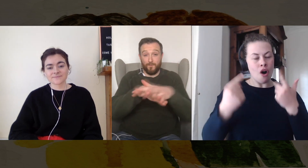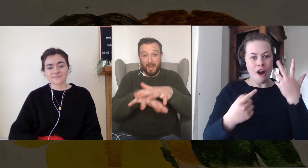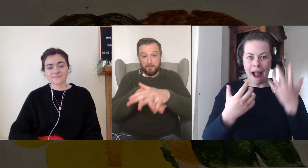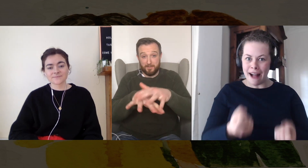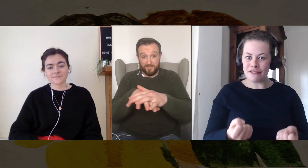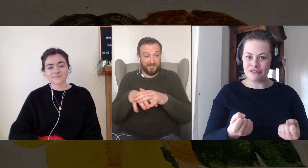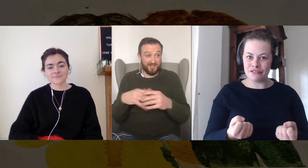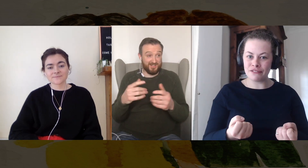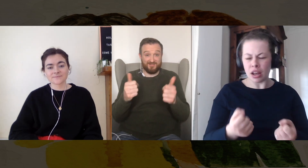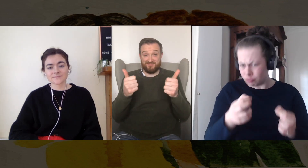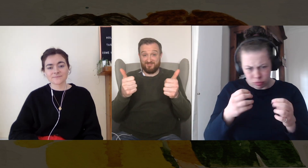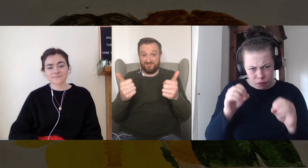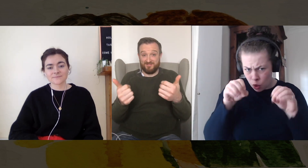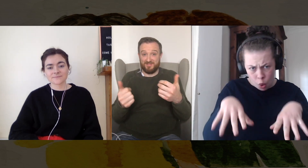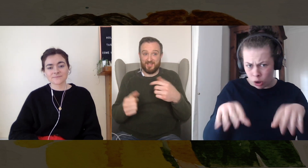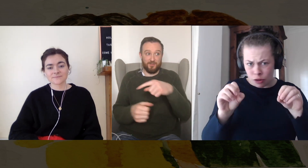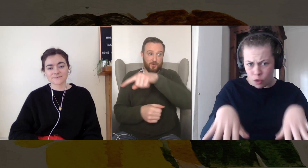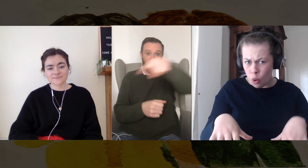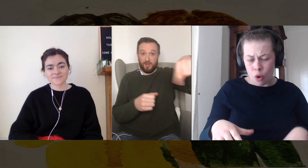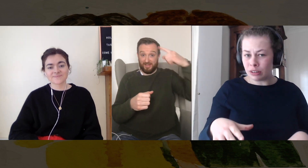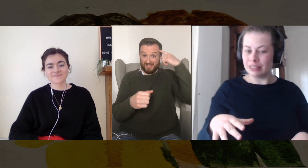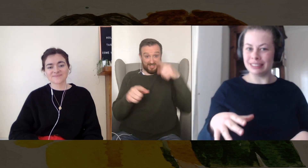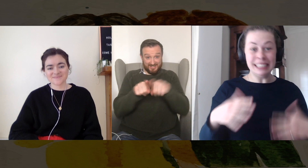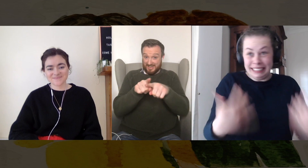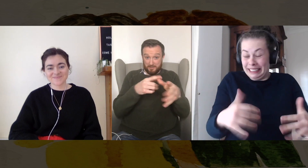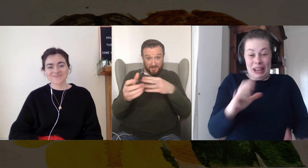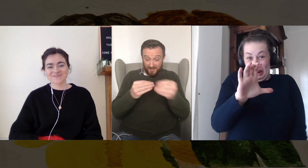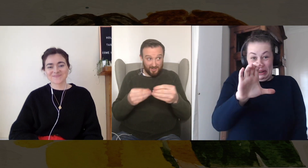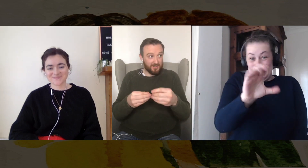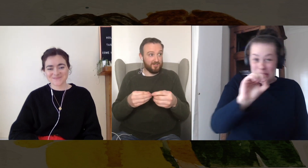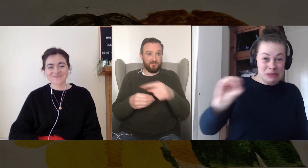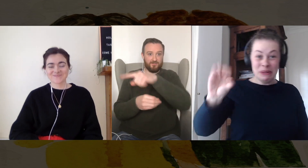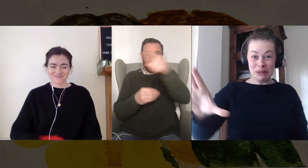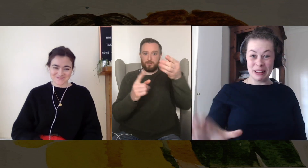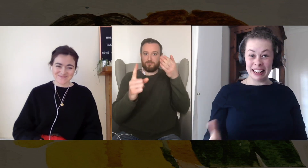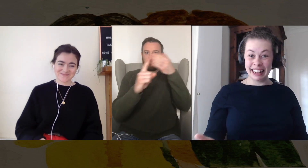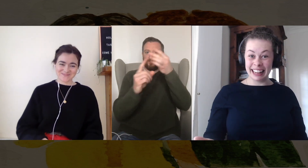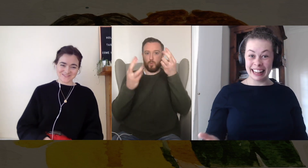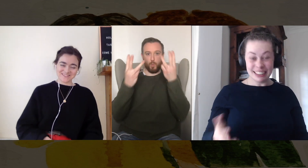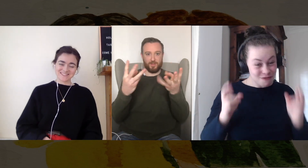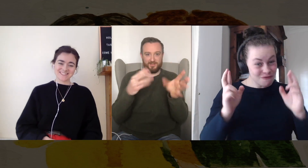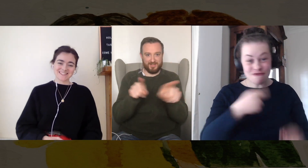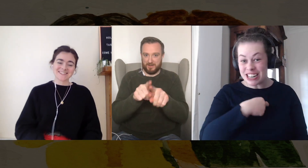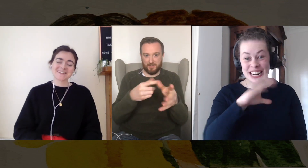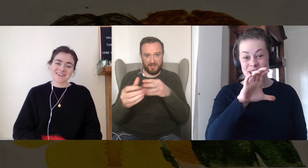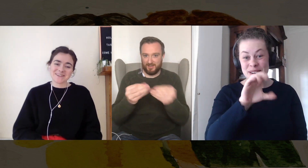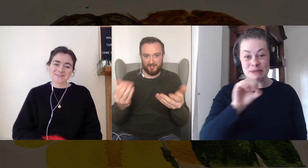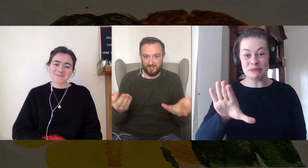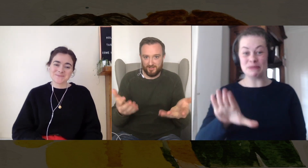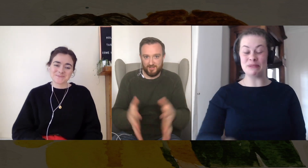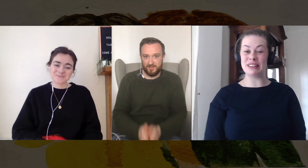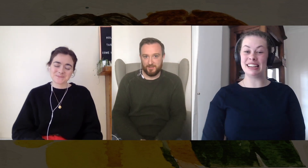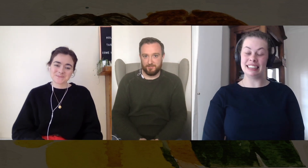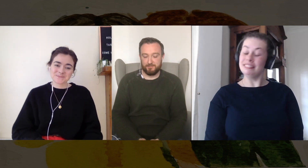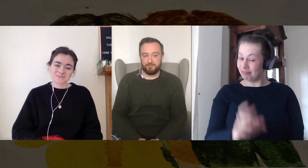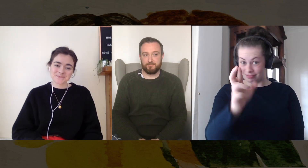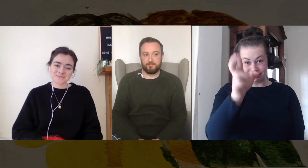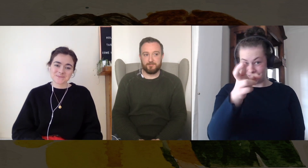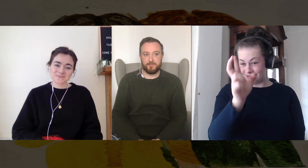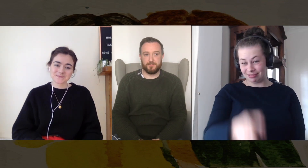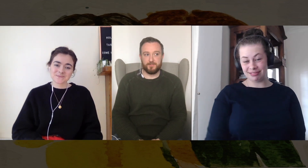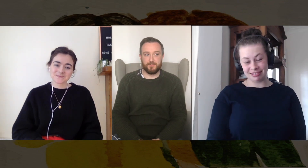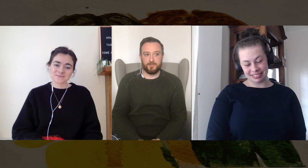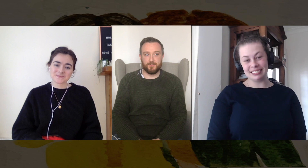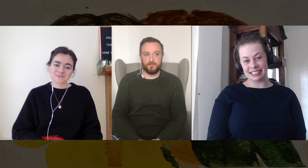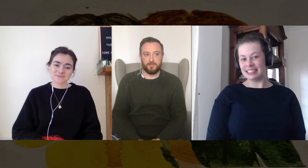it's like I never would have thought about the body the way you've. Like my brain feels like, oh my god, there's so many more possibilities. But it all cool. overlaps. Yeah, of